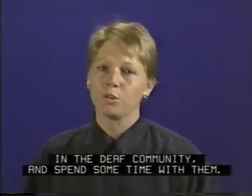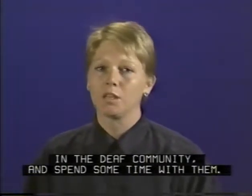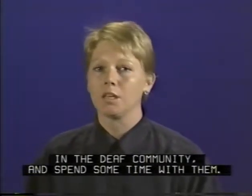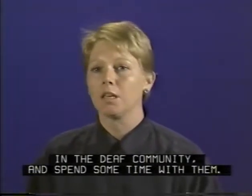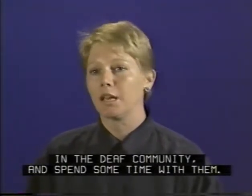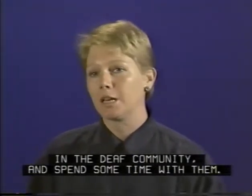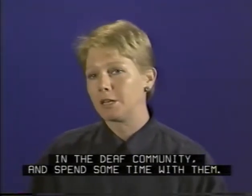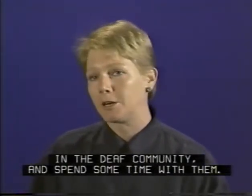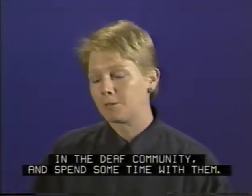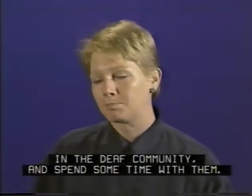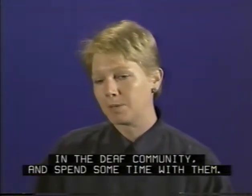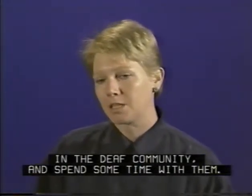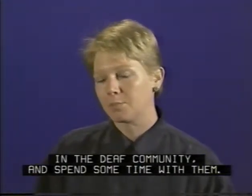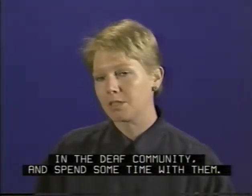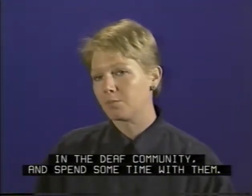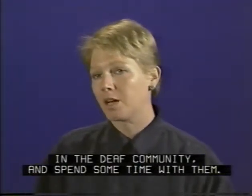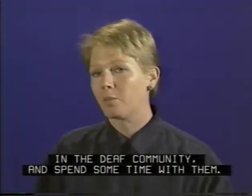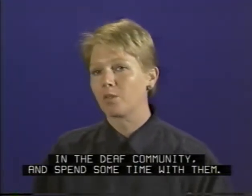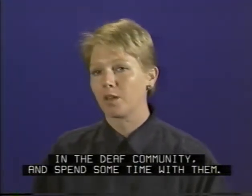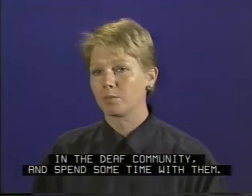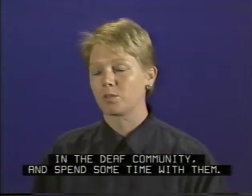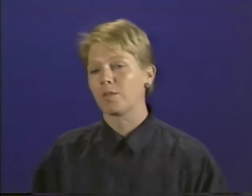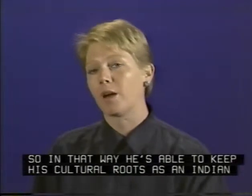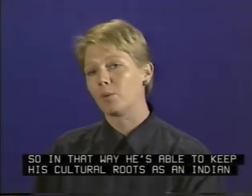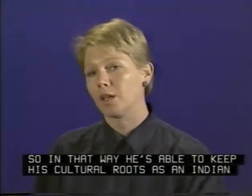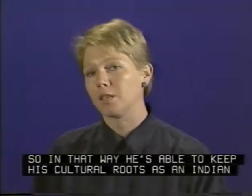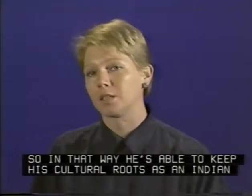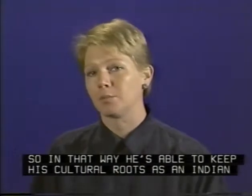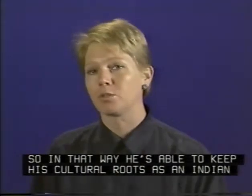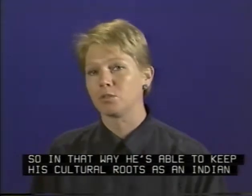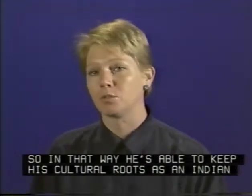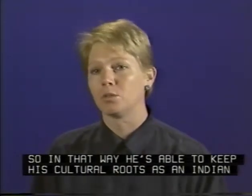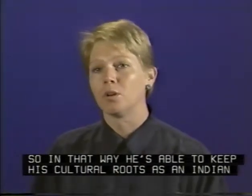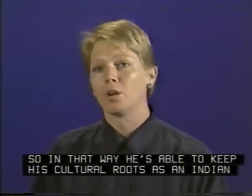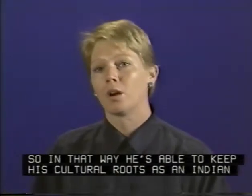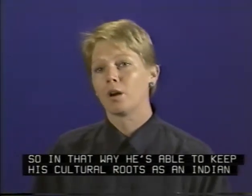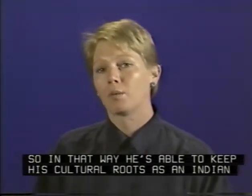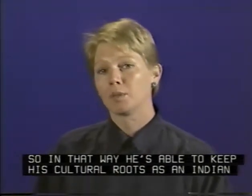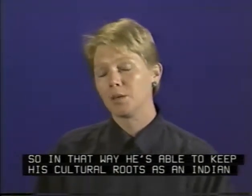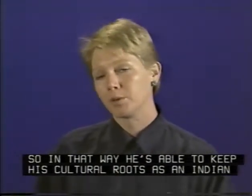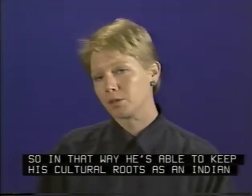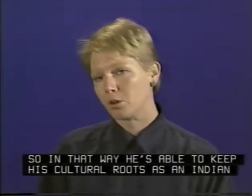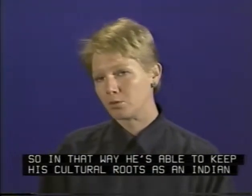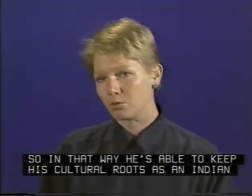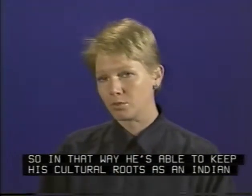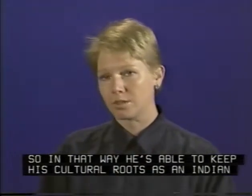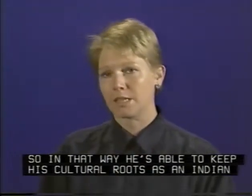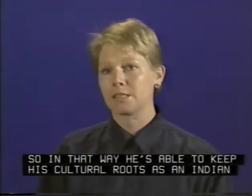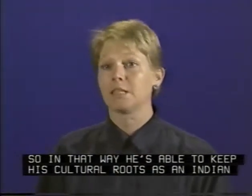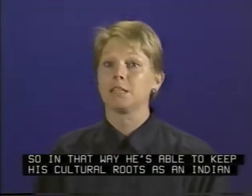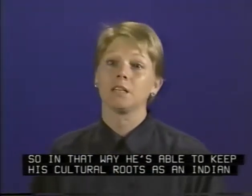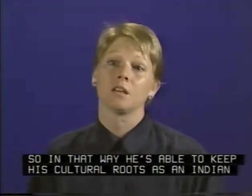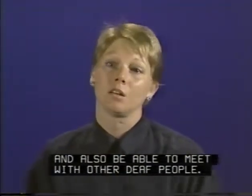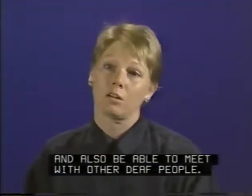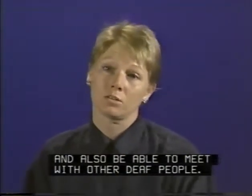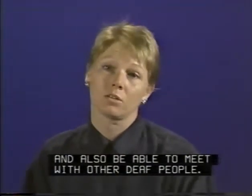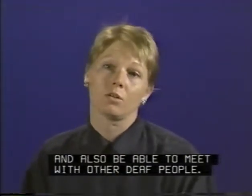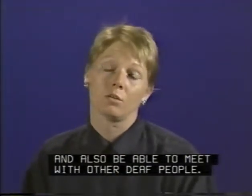community and spend some time with them. So in that way, he is able to keep his cultural roots as an Indian and also